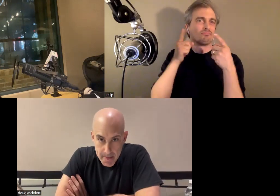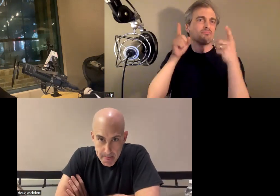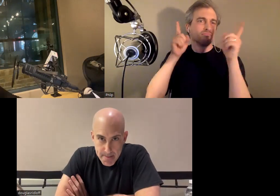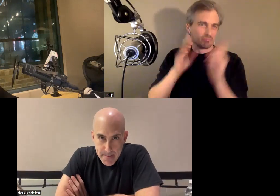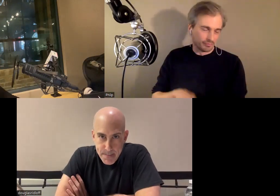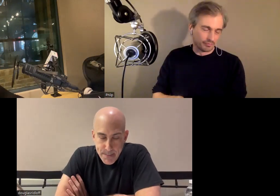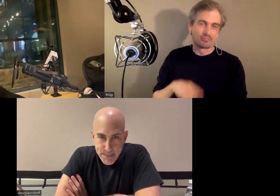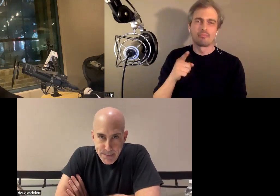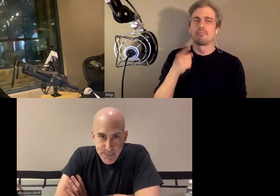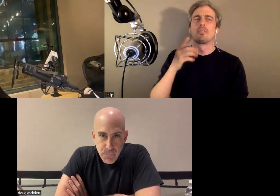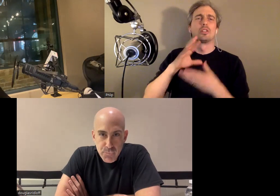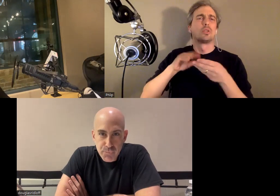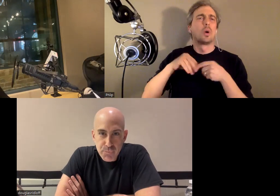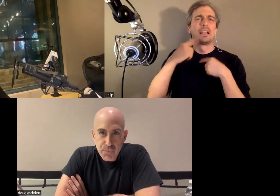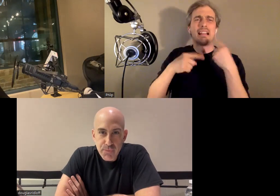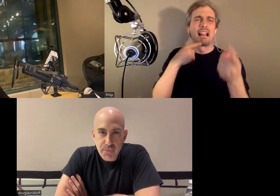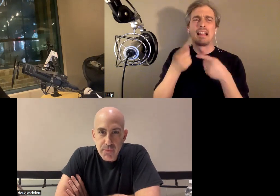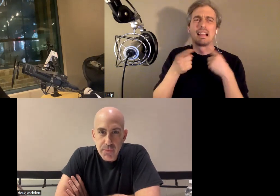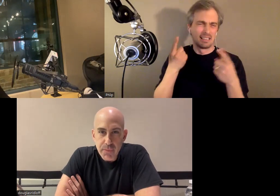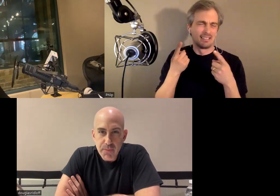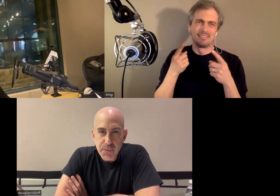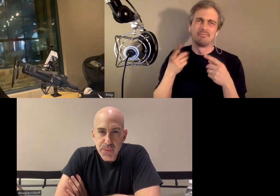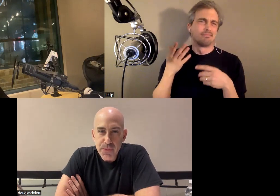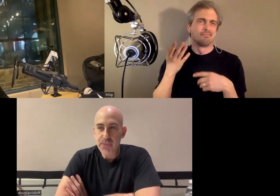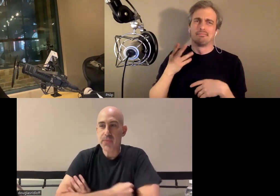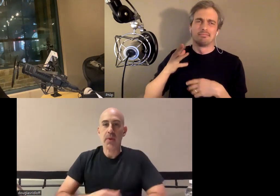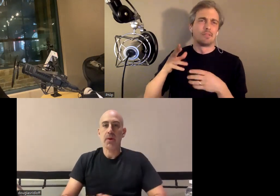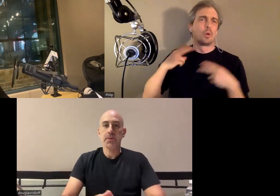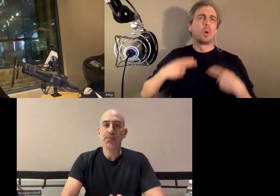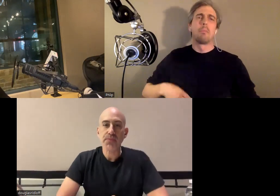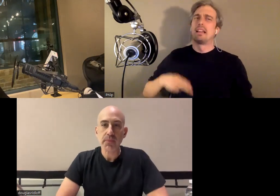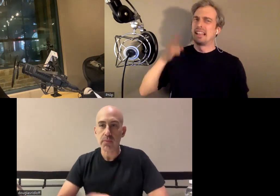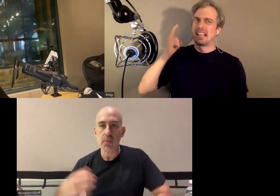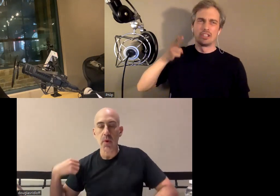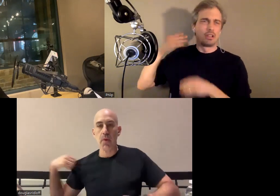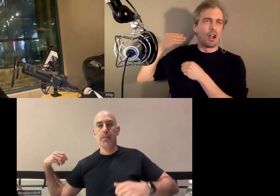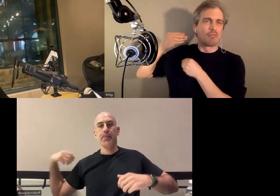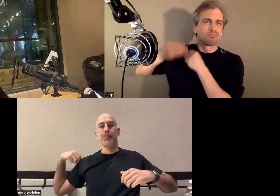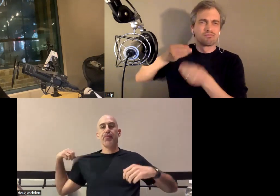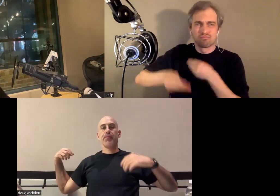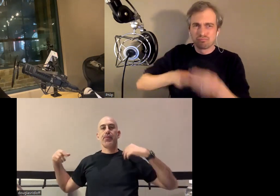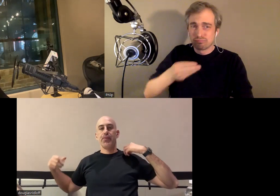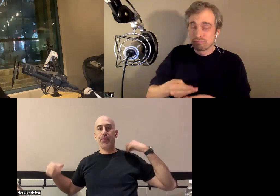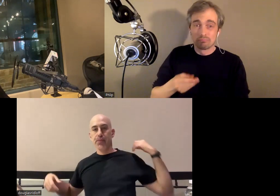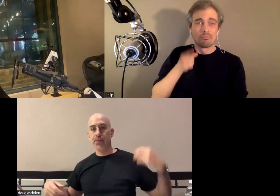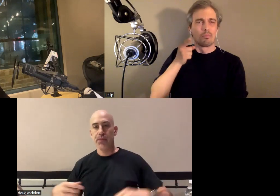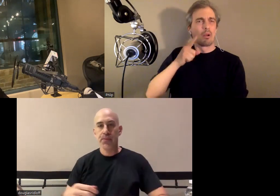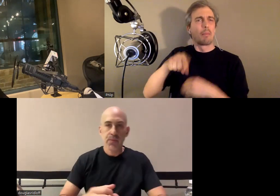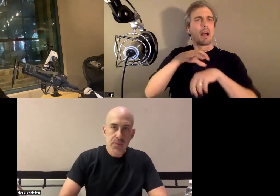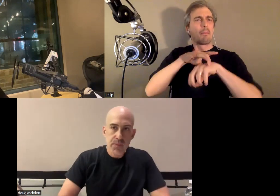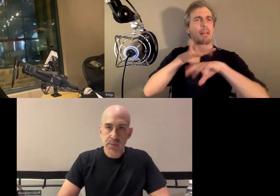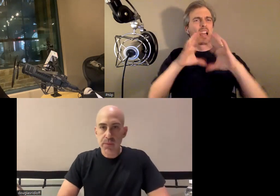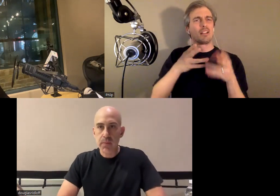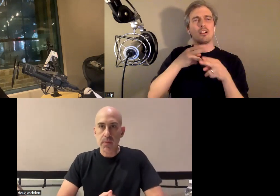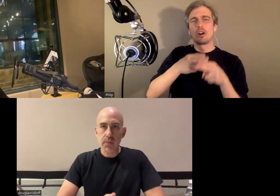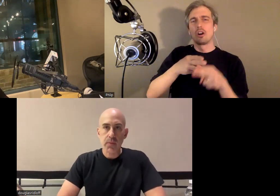been passed down from generation to generation, like one about a planet called Iath, where everyone uses visual language regardless